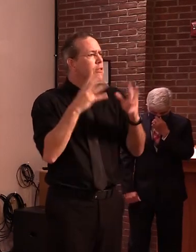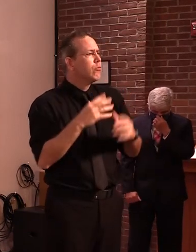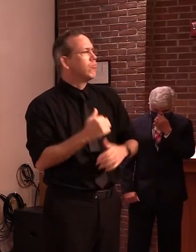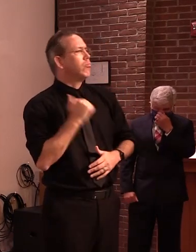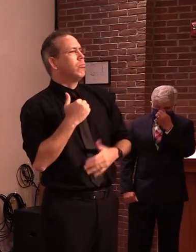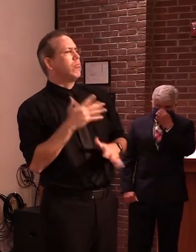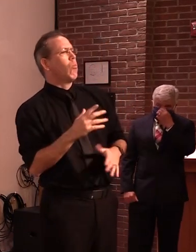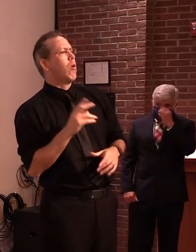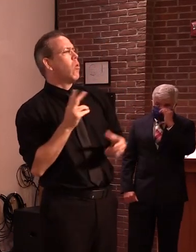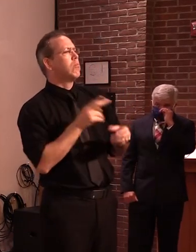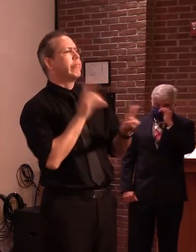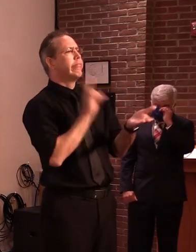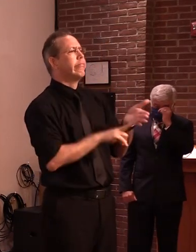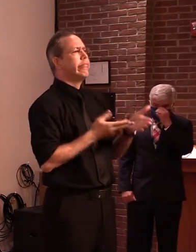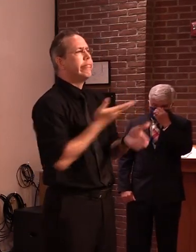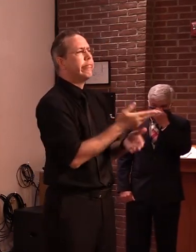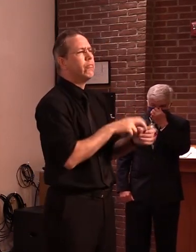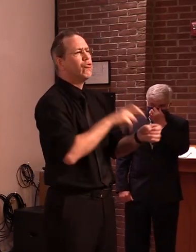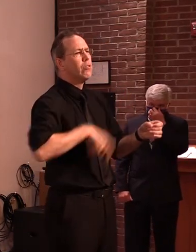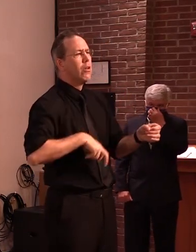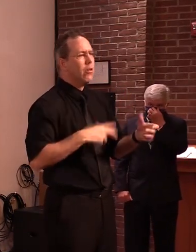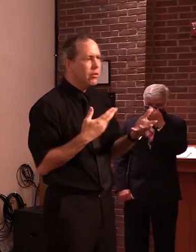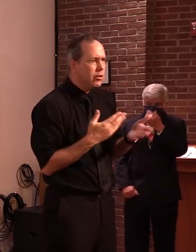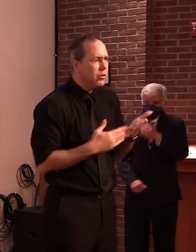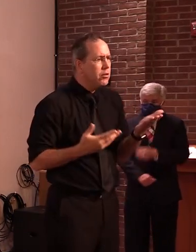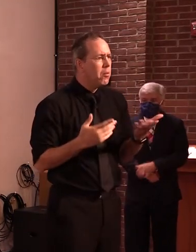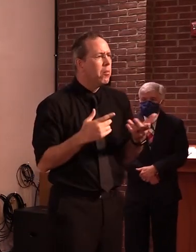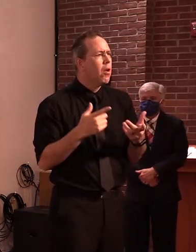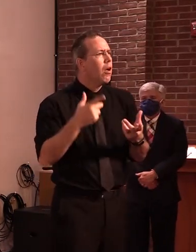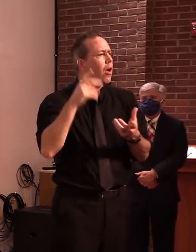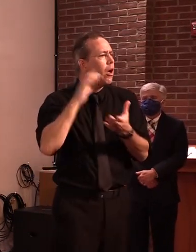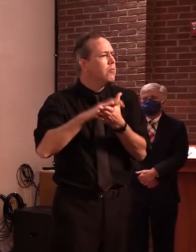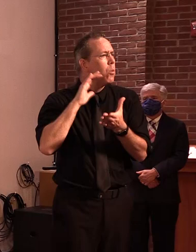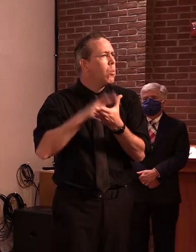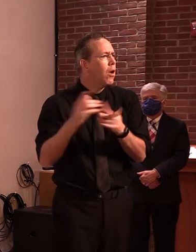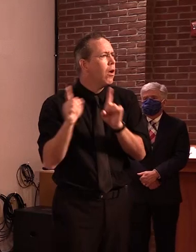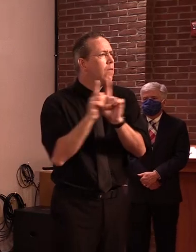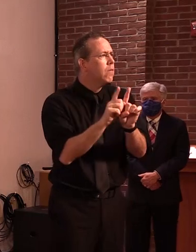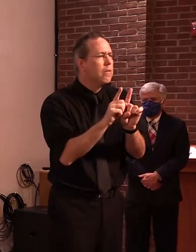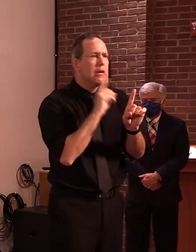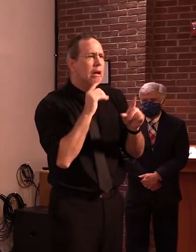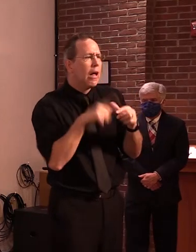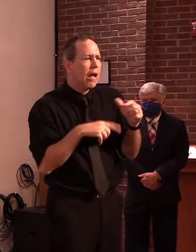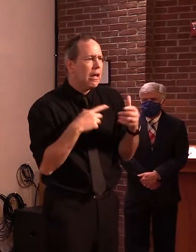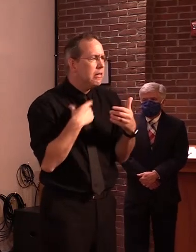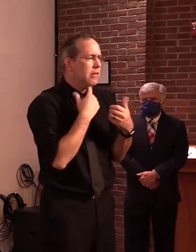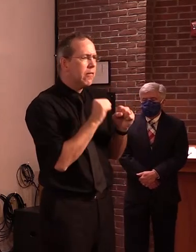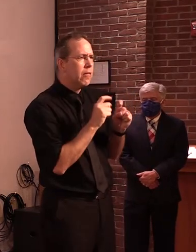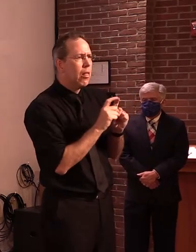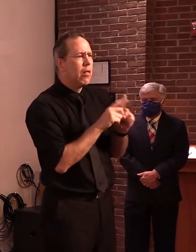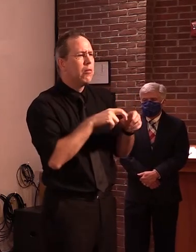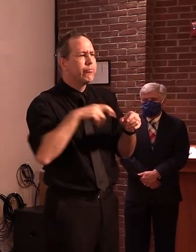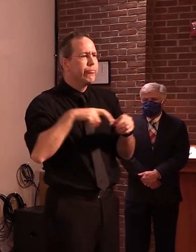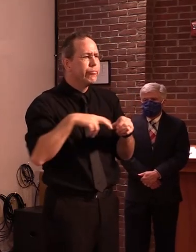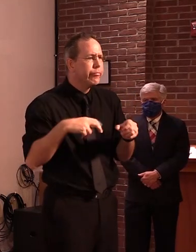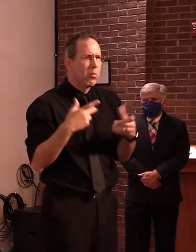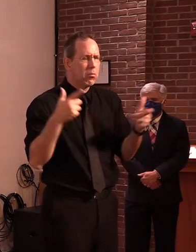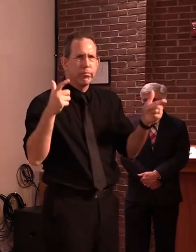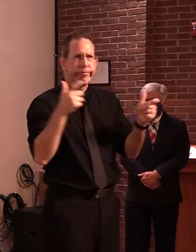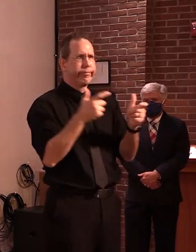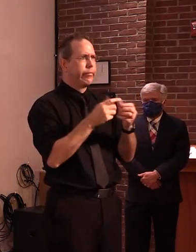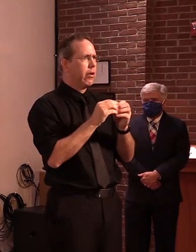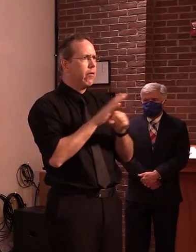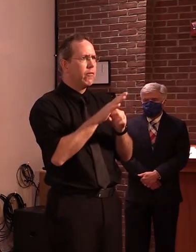issues, or may have spouses who have health issues. I'm wondering, is that something the education agency is concerned